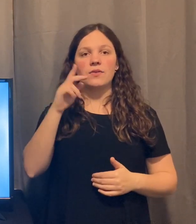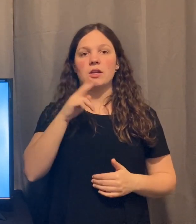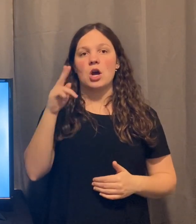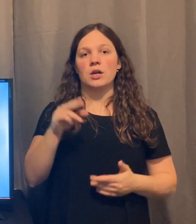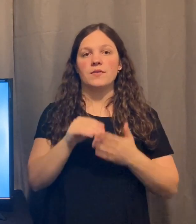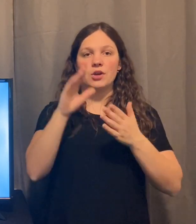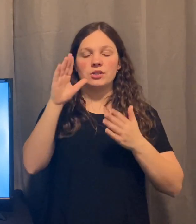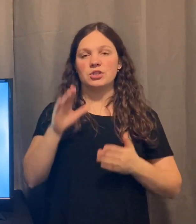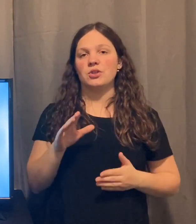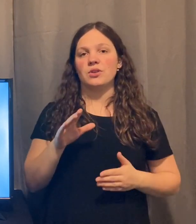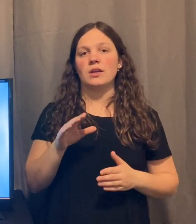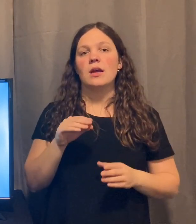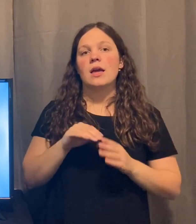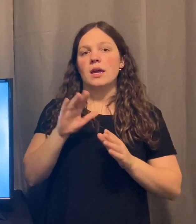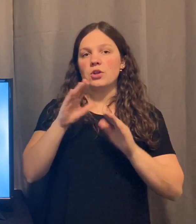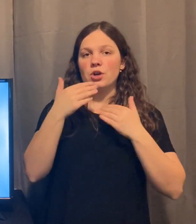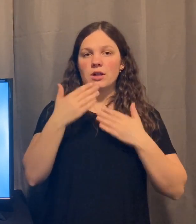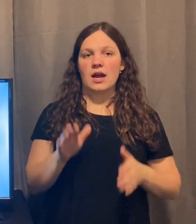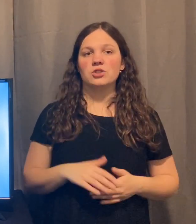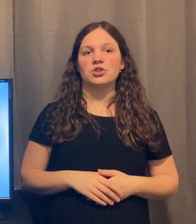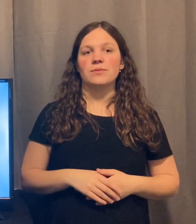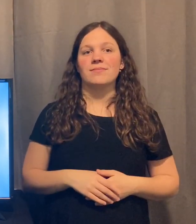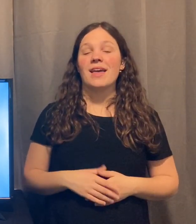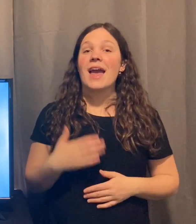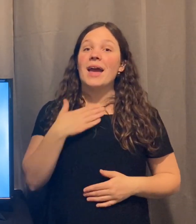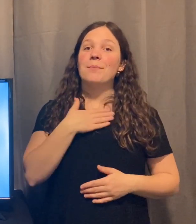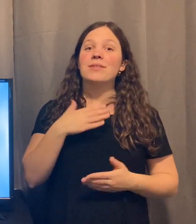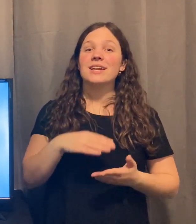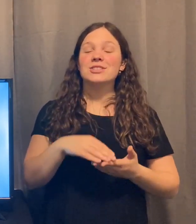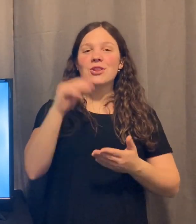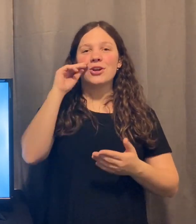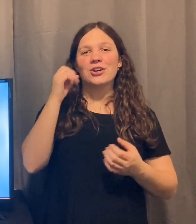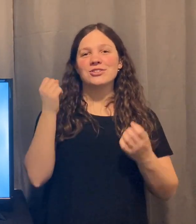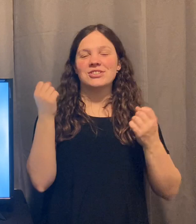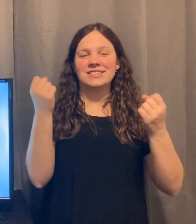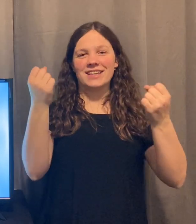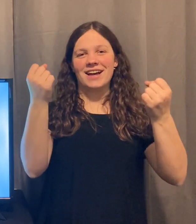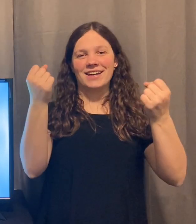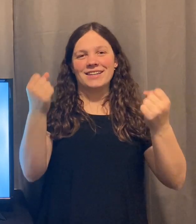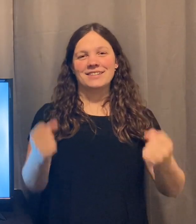hard of hearing student in your classroom. And please learn to sign.